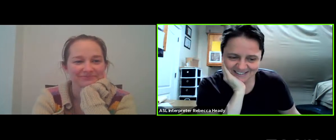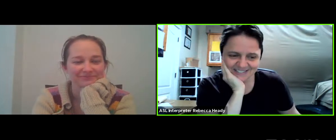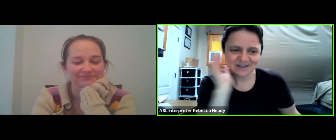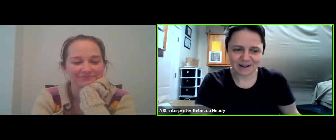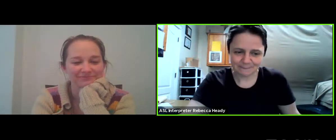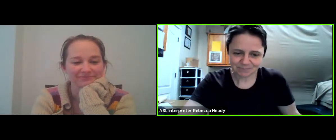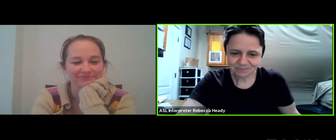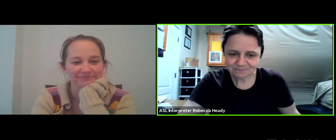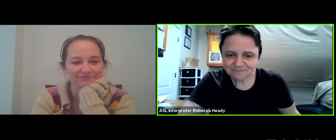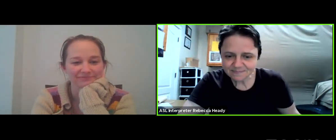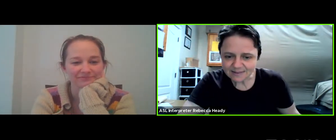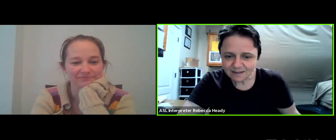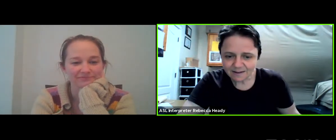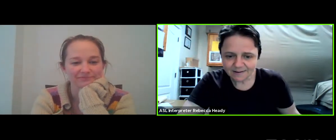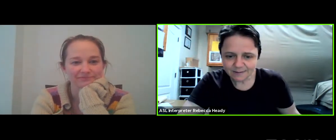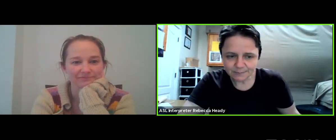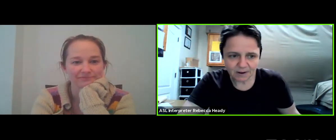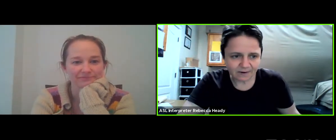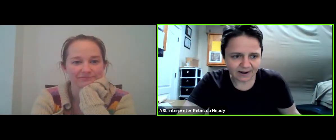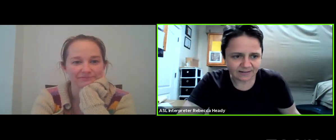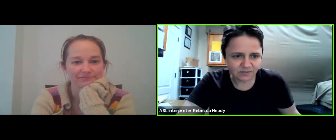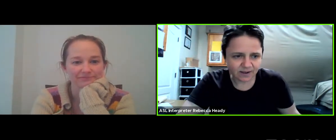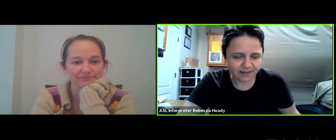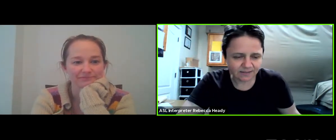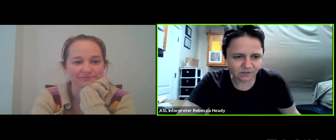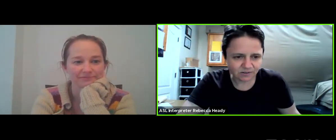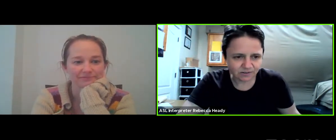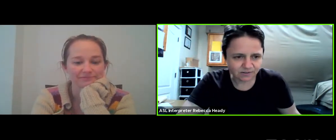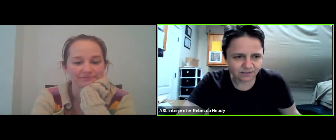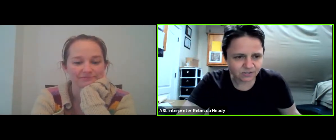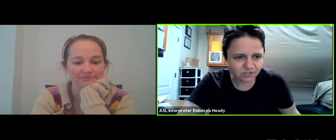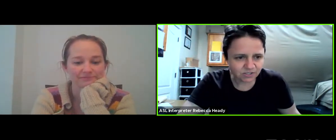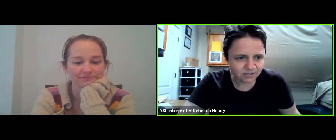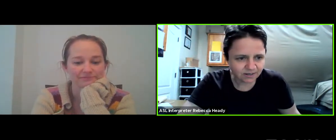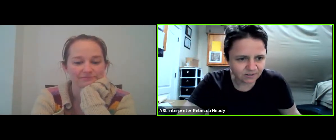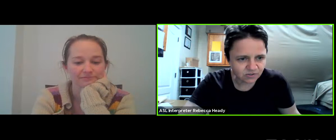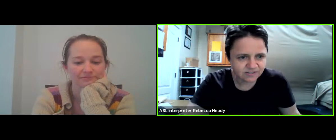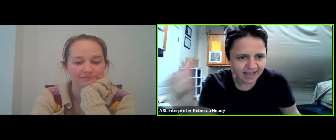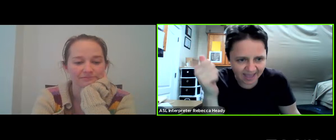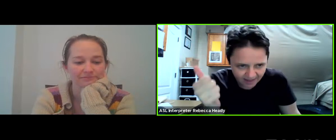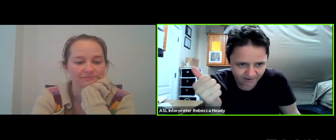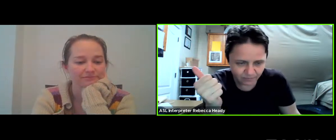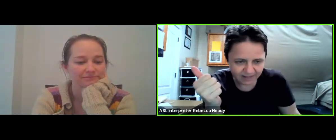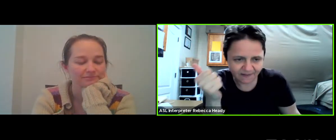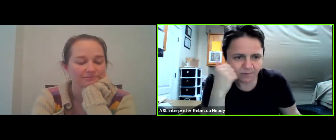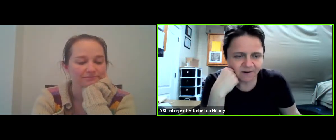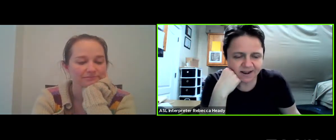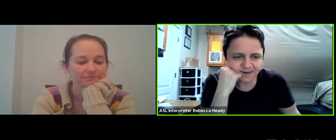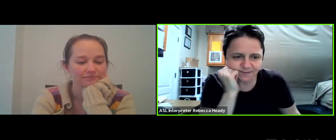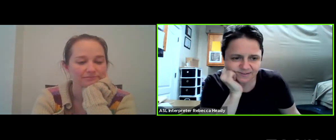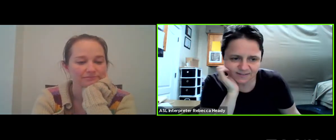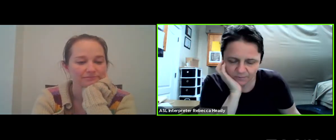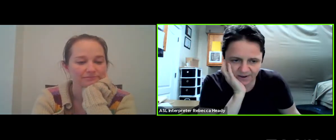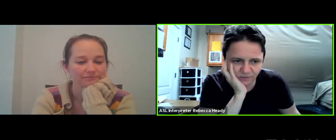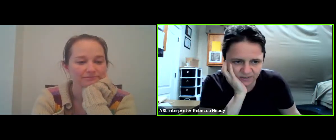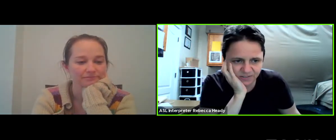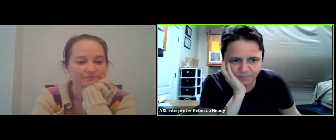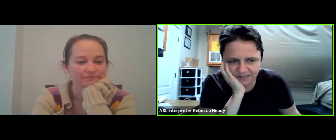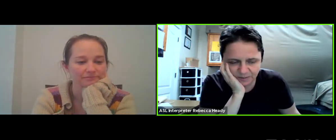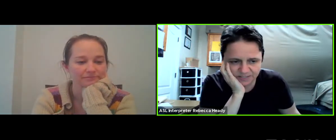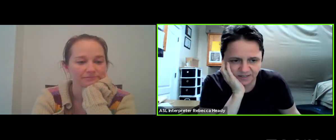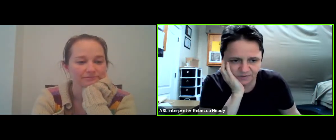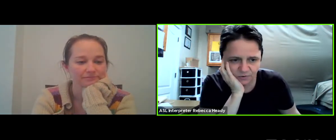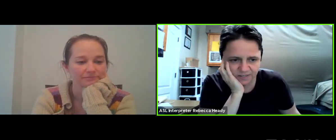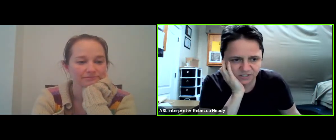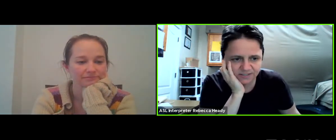Oh my goodness. Okay. All right. So answers. Answers A, we got that one right. The WH